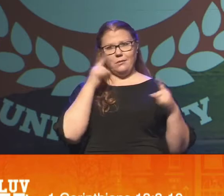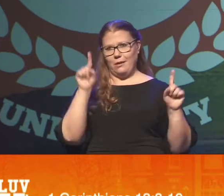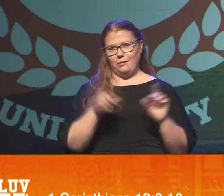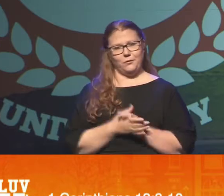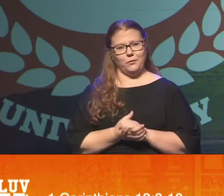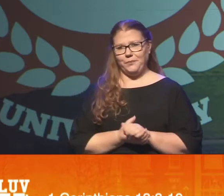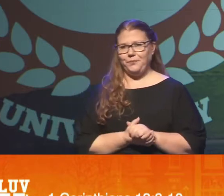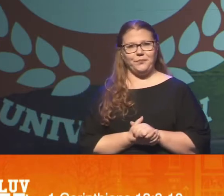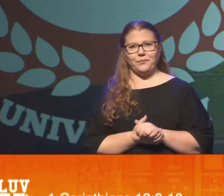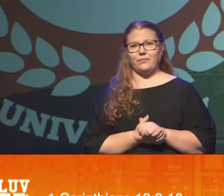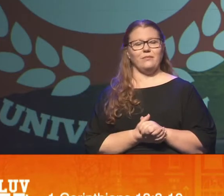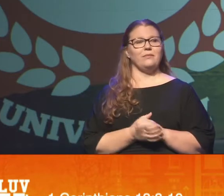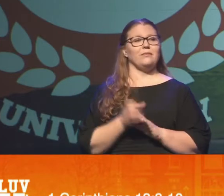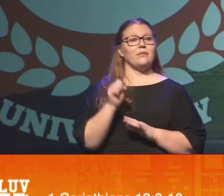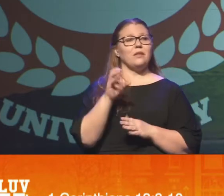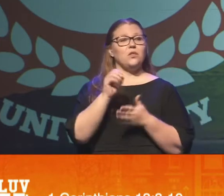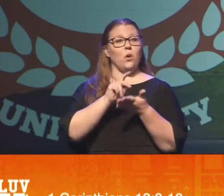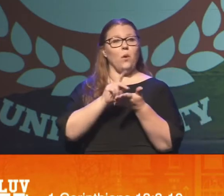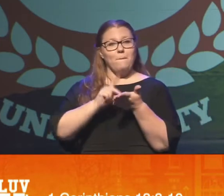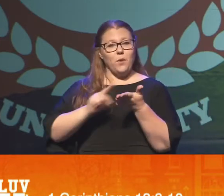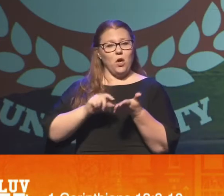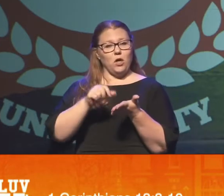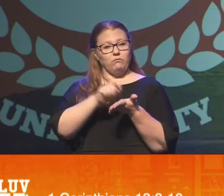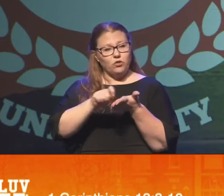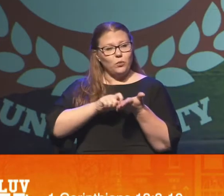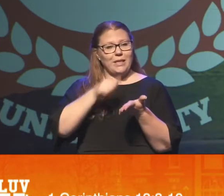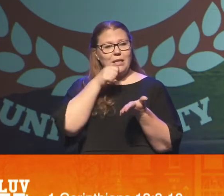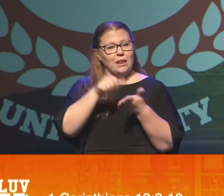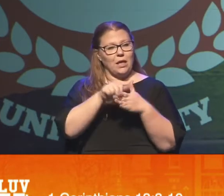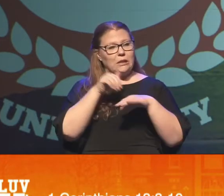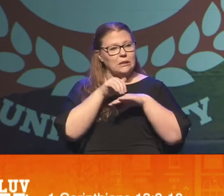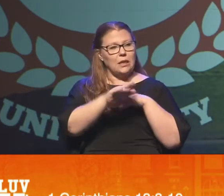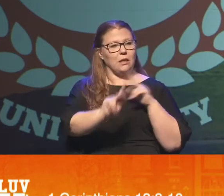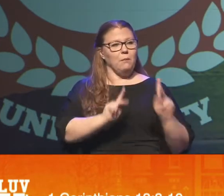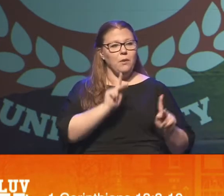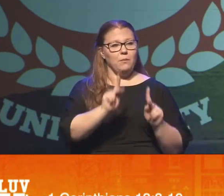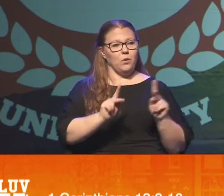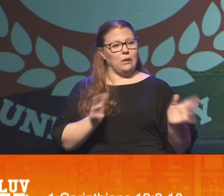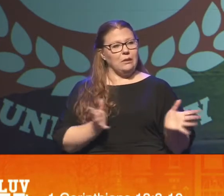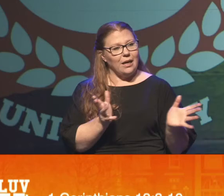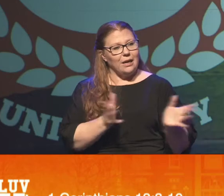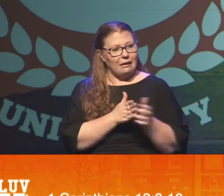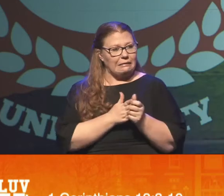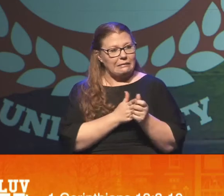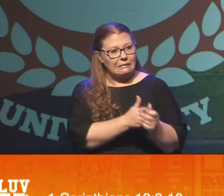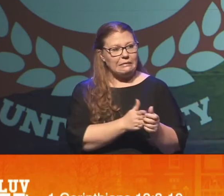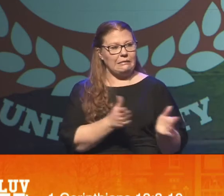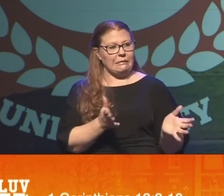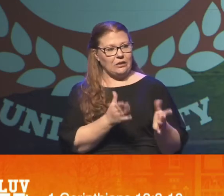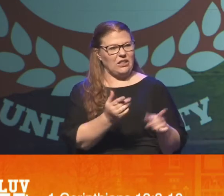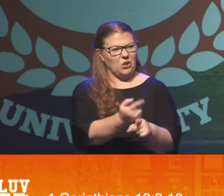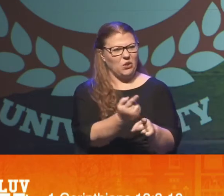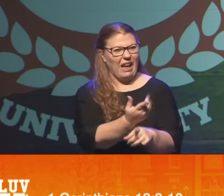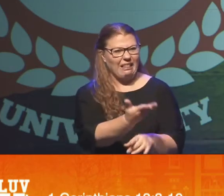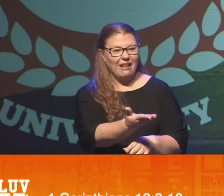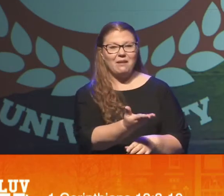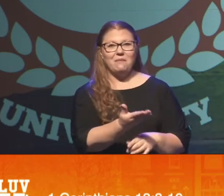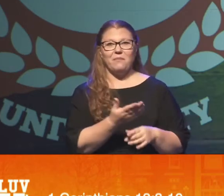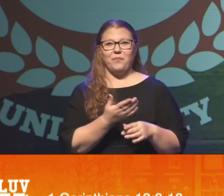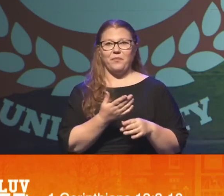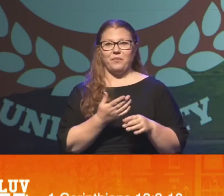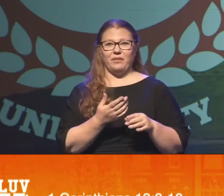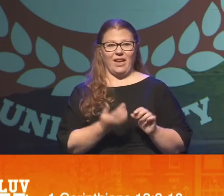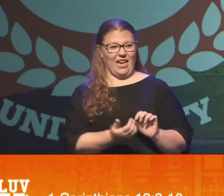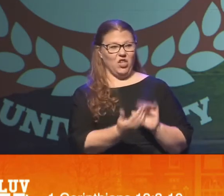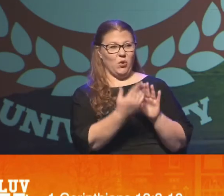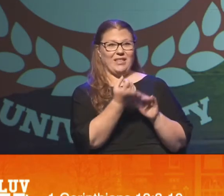well. And so Paul writes this letter to these people to guide and encourage and correct them. He addresses